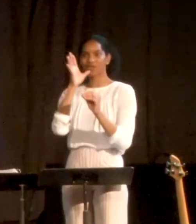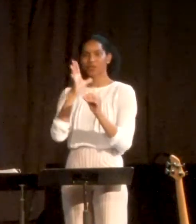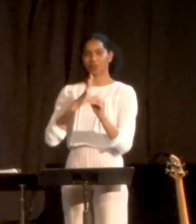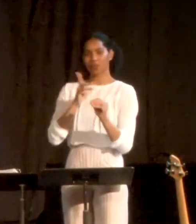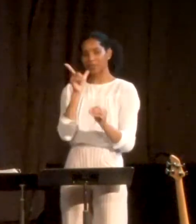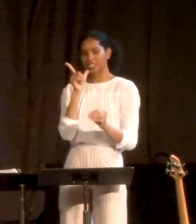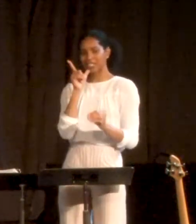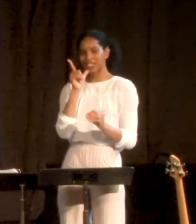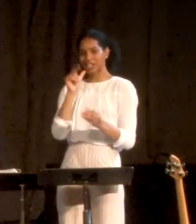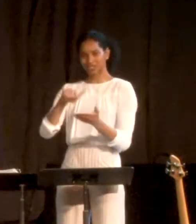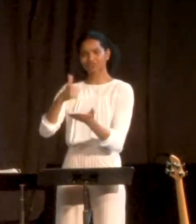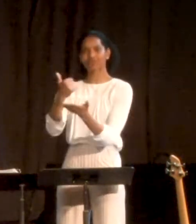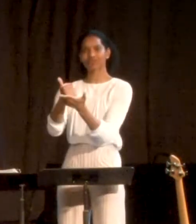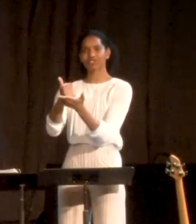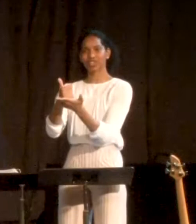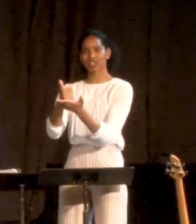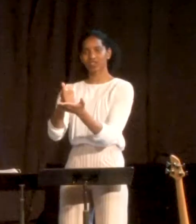whatever.